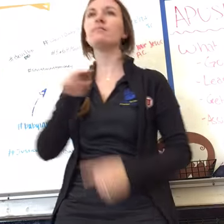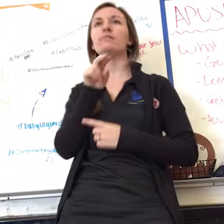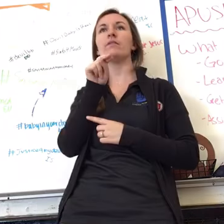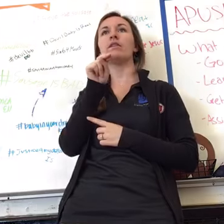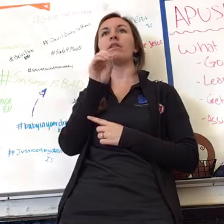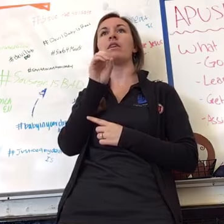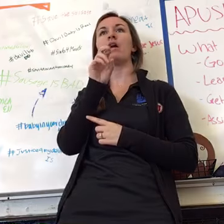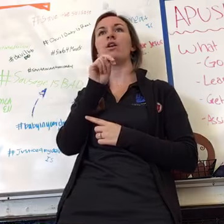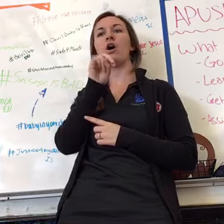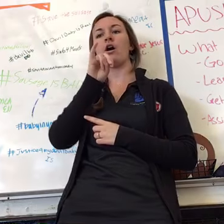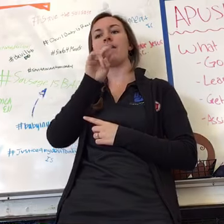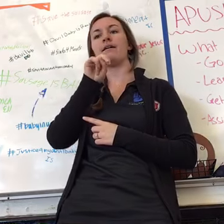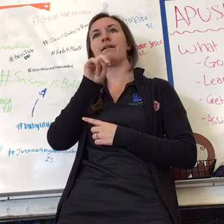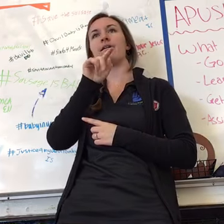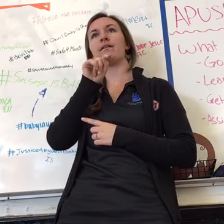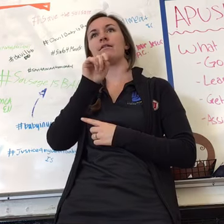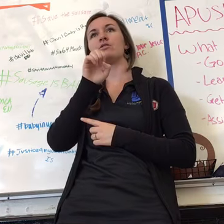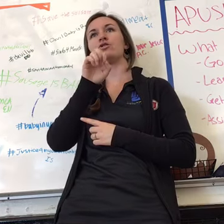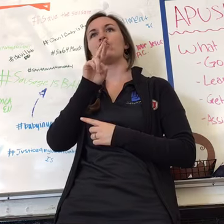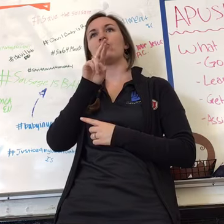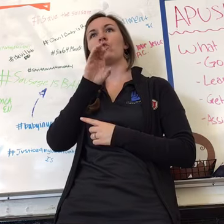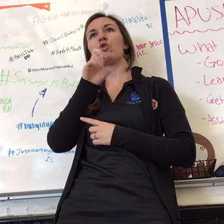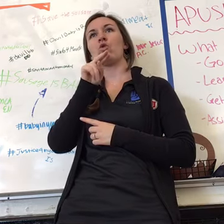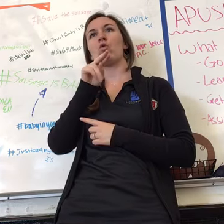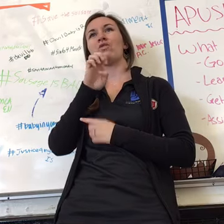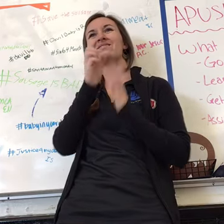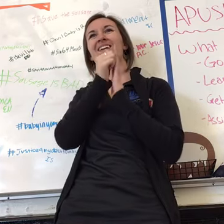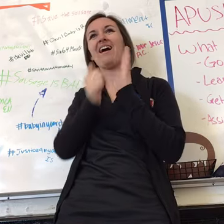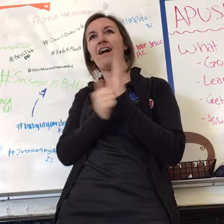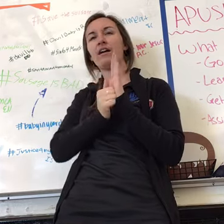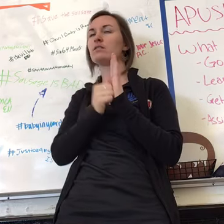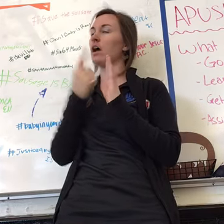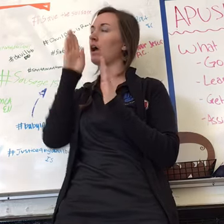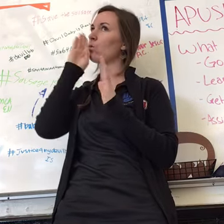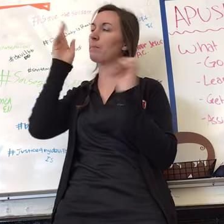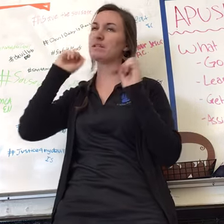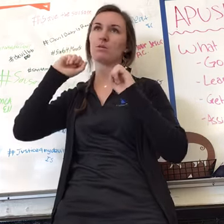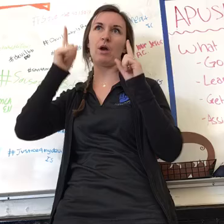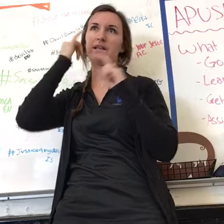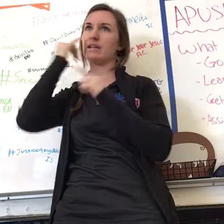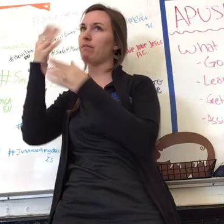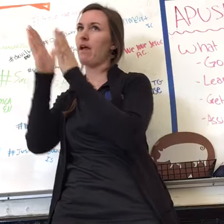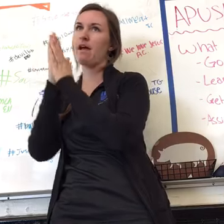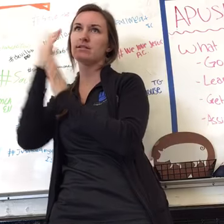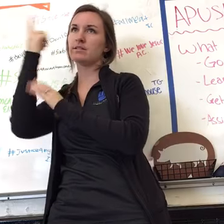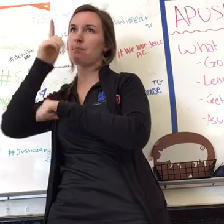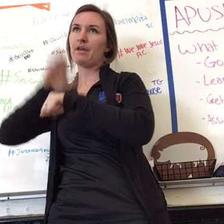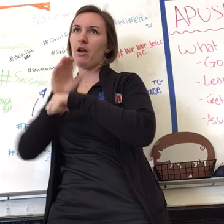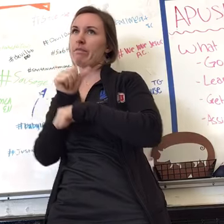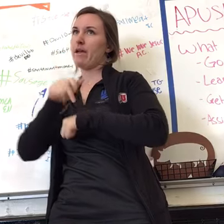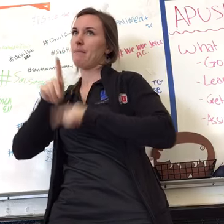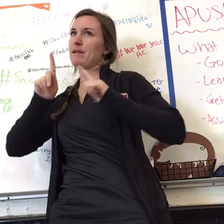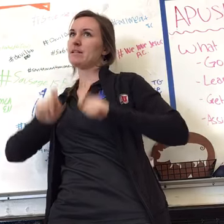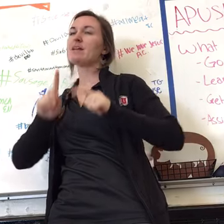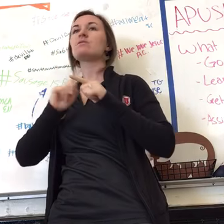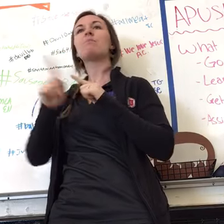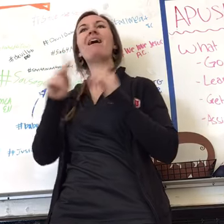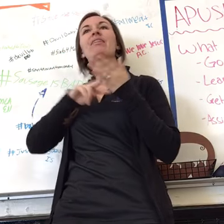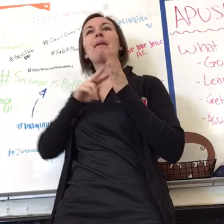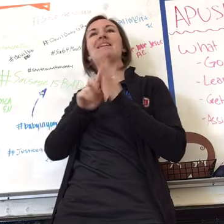it, I'd be very, very surprised at those. The Non-Intercourse Act is starting those trade embargoes, and it's also causing blockage